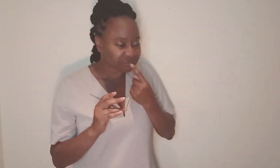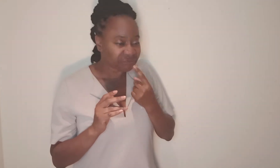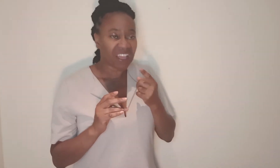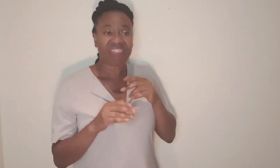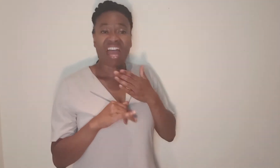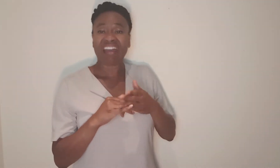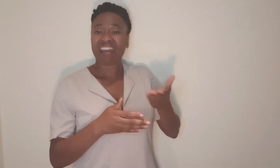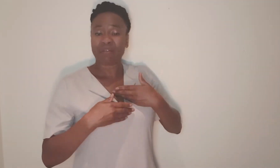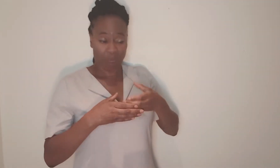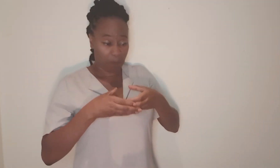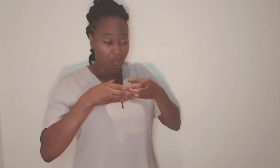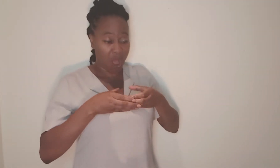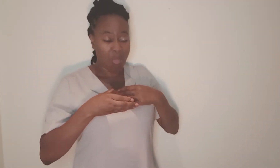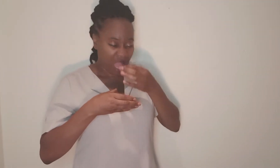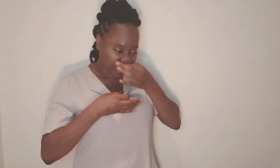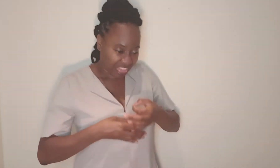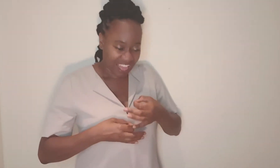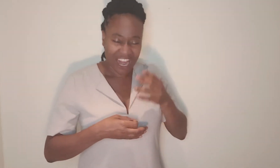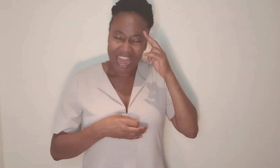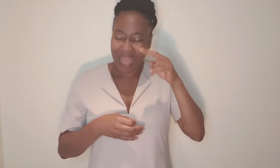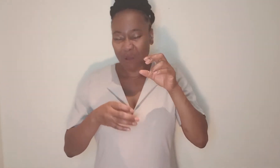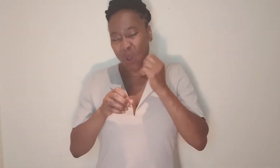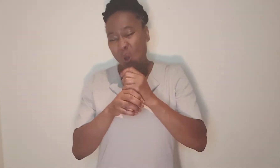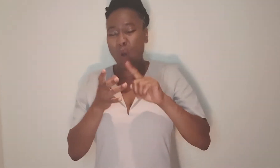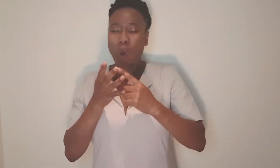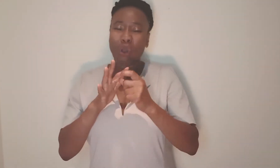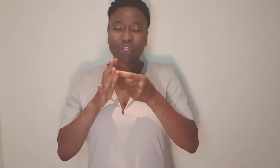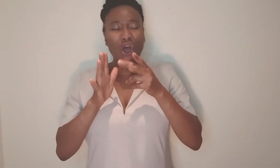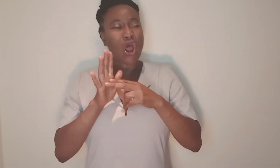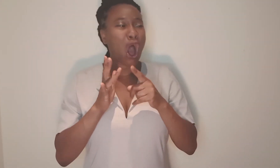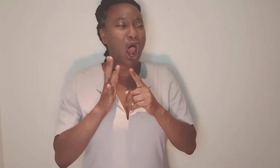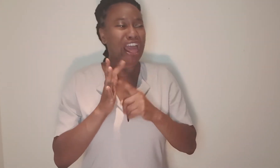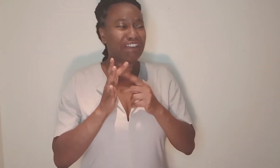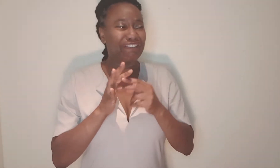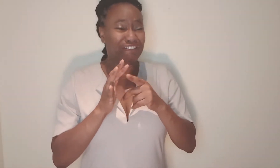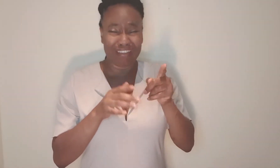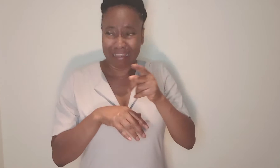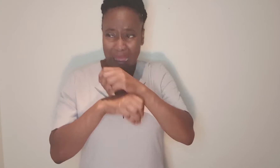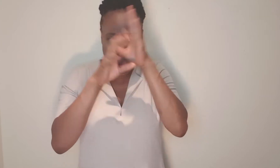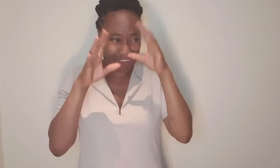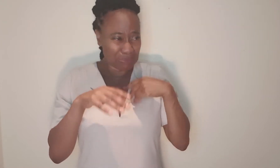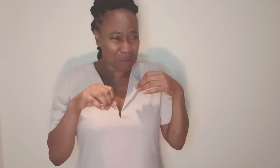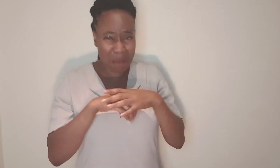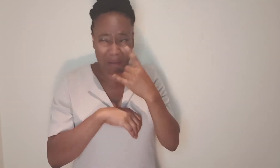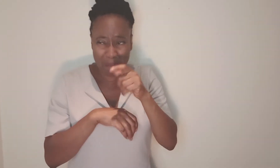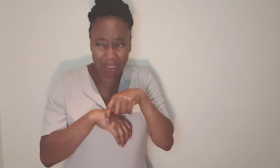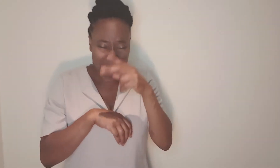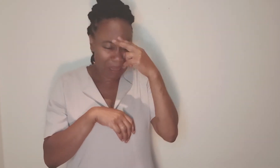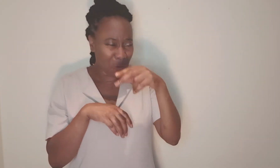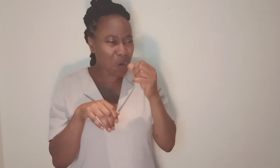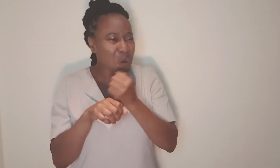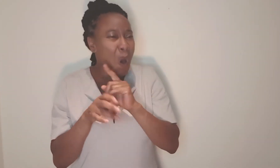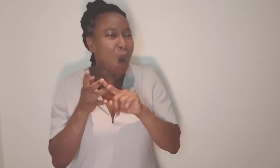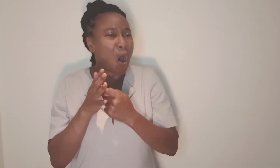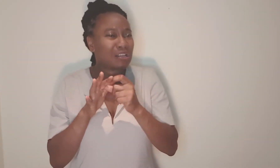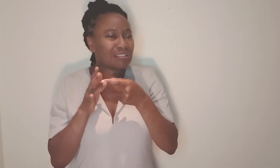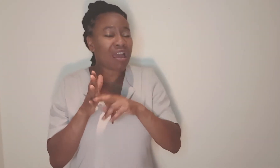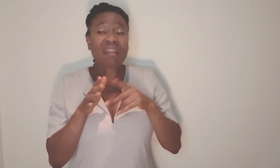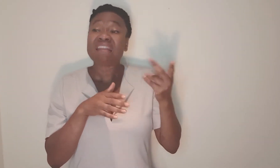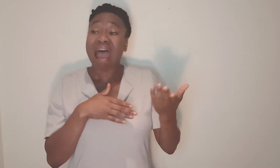clearly addicted. And now I call them Gordon olives. And can you imagine if I married someone called Gordon? Ash is assistant